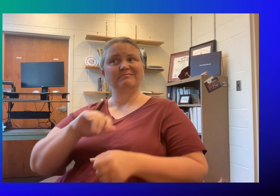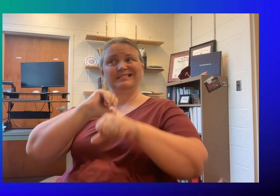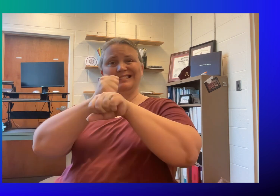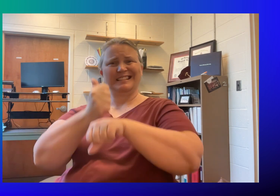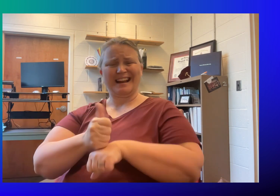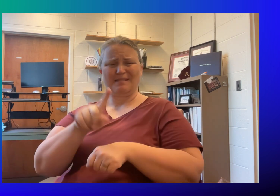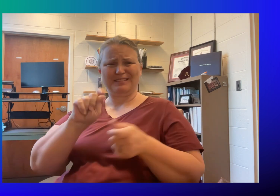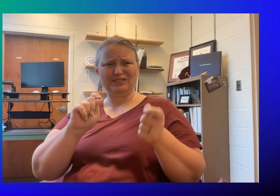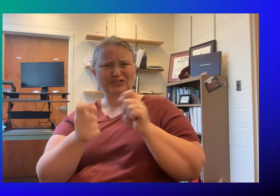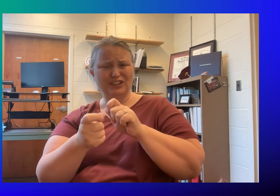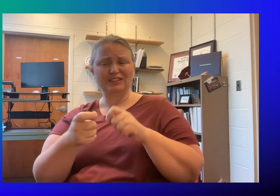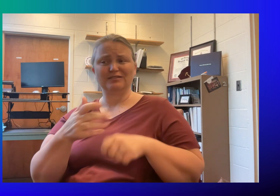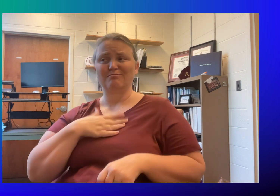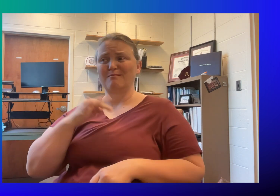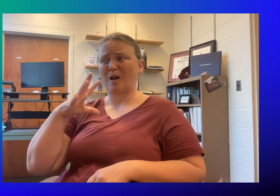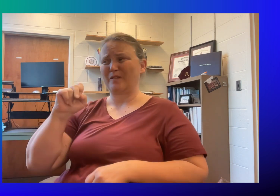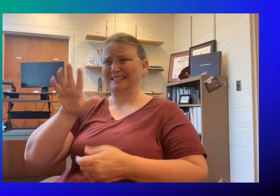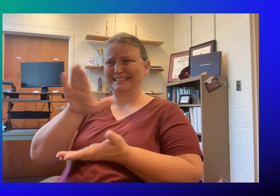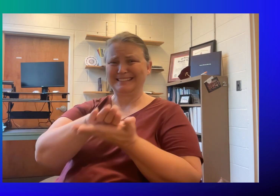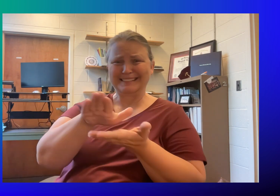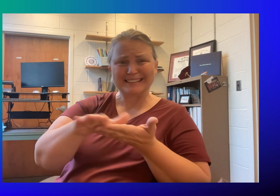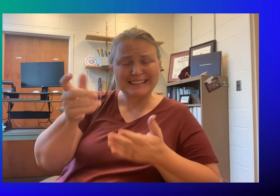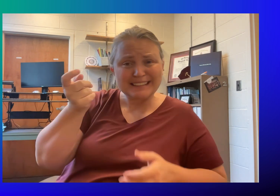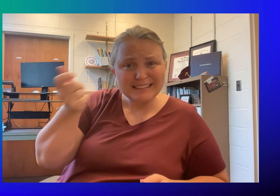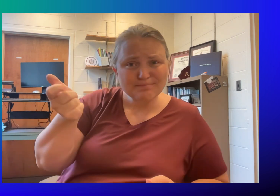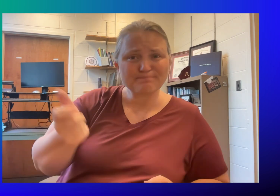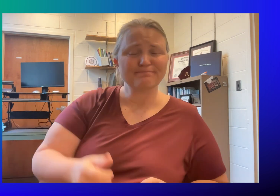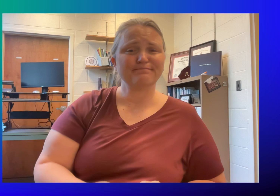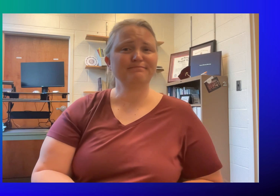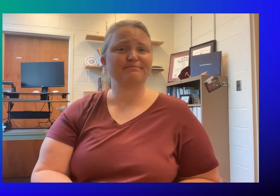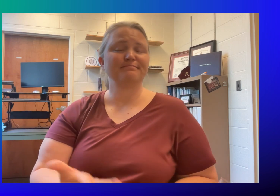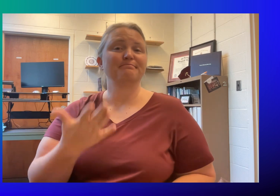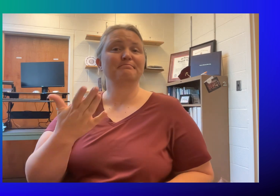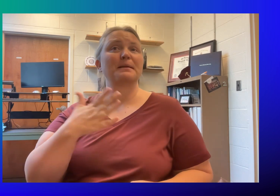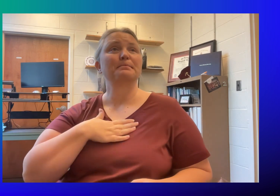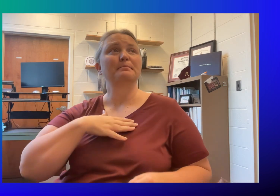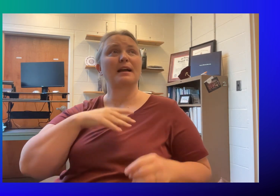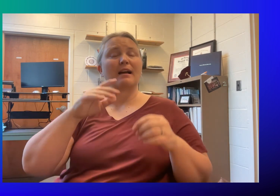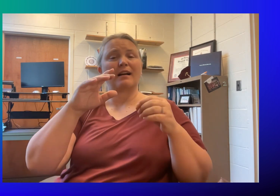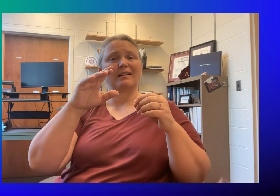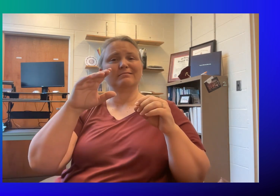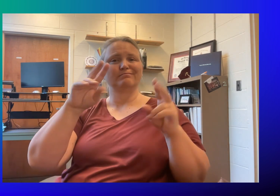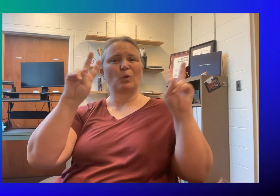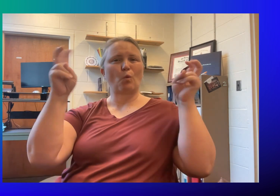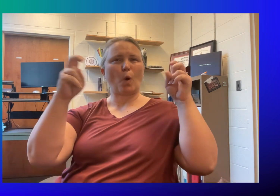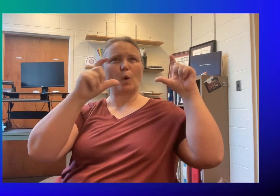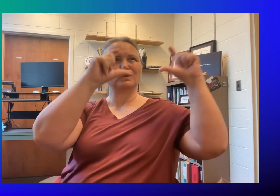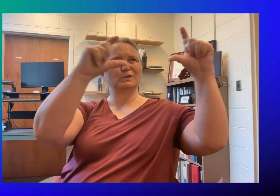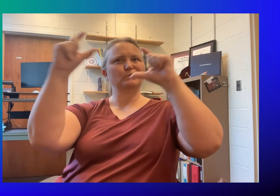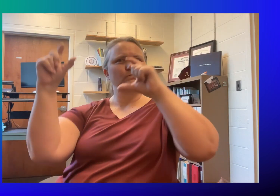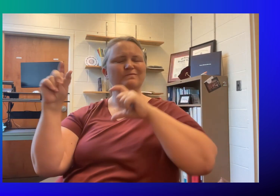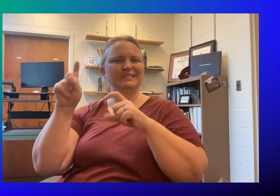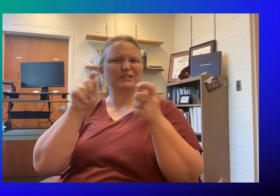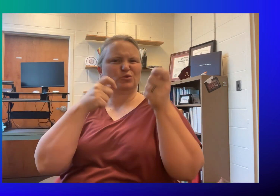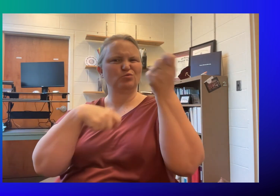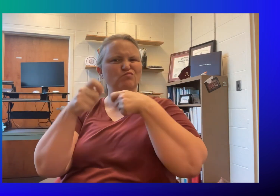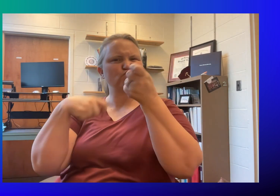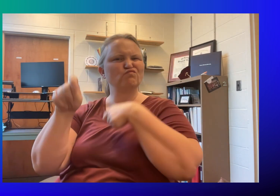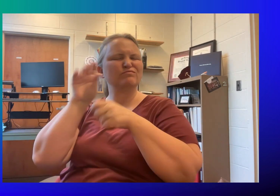to change anything about the setup? Is it time to tidy the office? Do you need to change the inspirational quotes around? Do you need to do